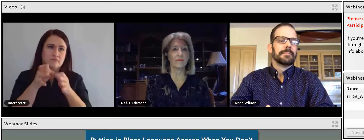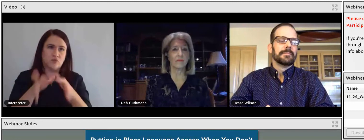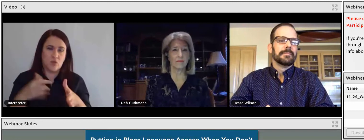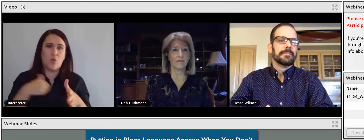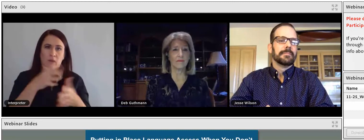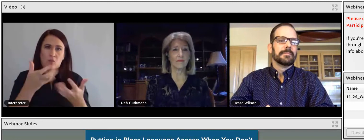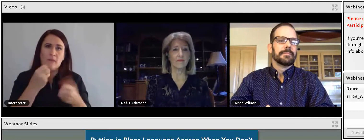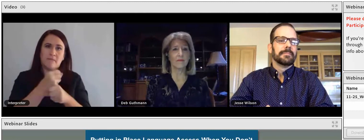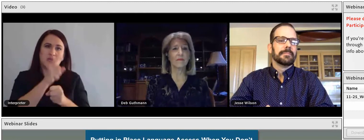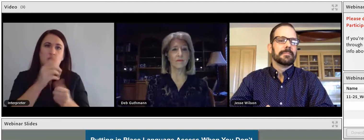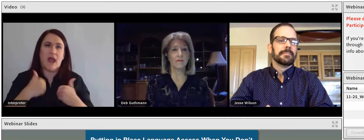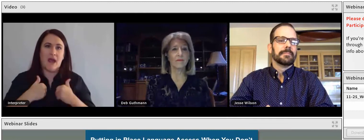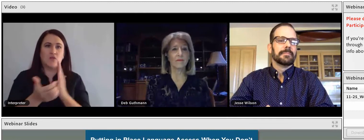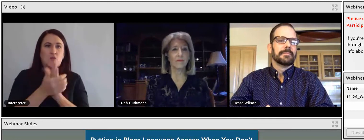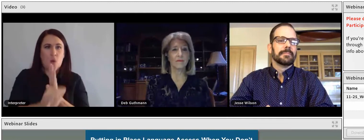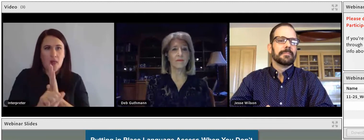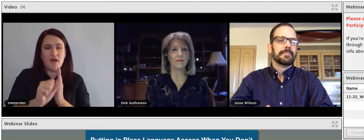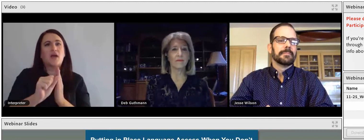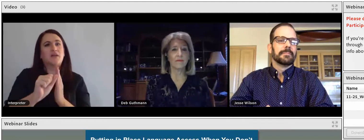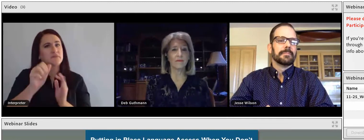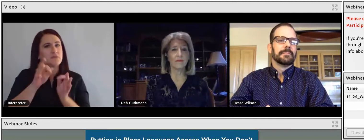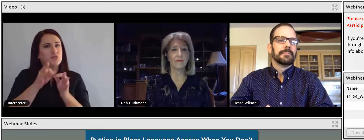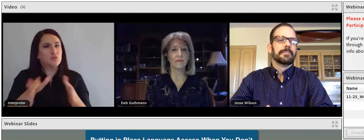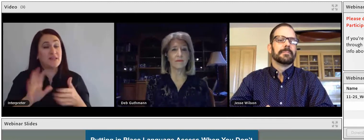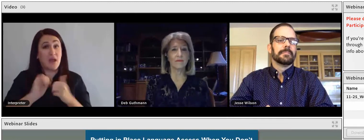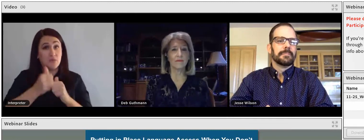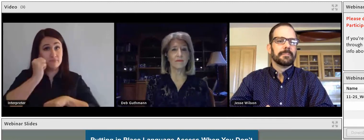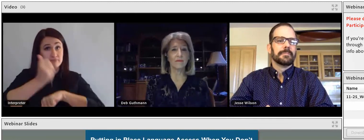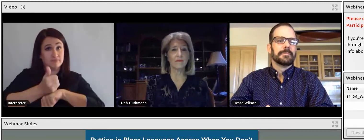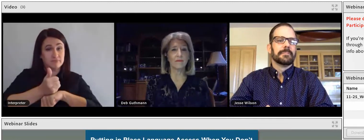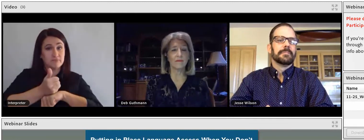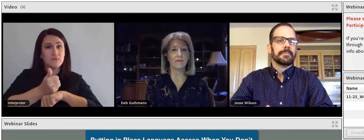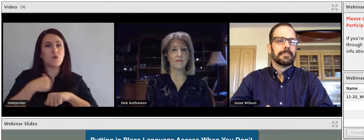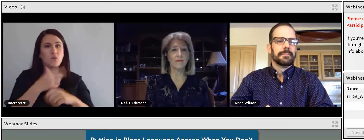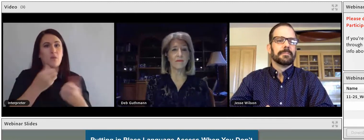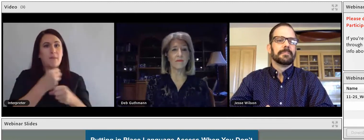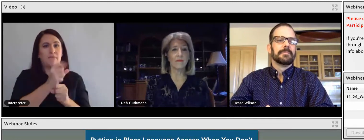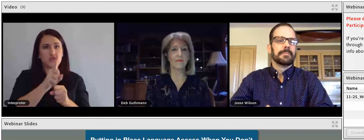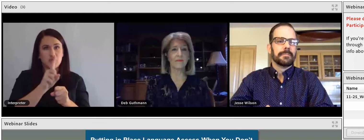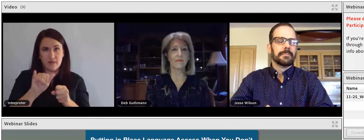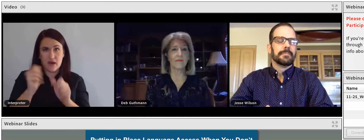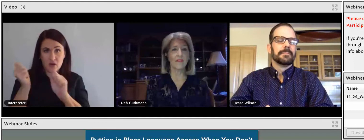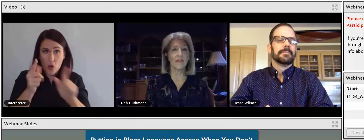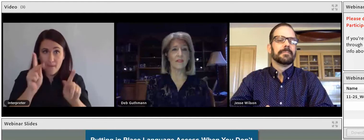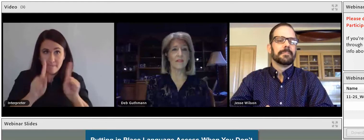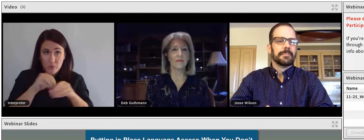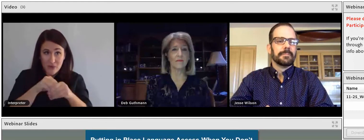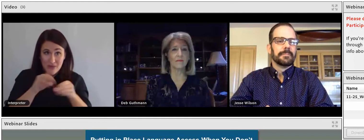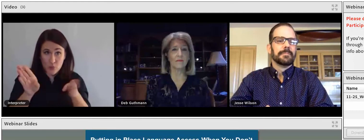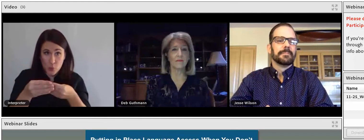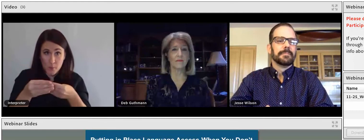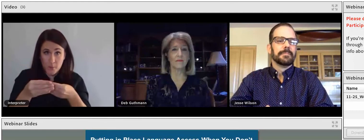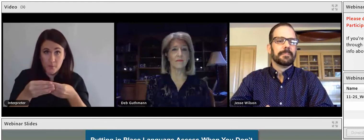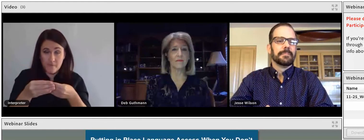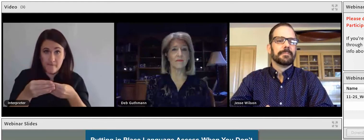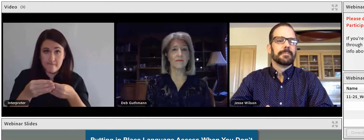qualified interpreters. The way that we set this up was that we wanted to make sure that everyone in the room